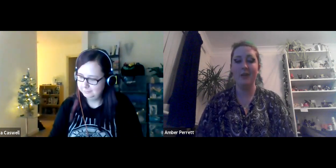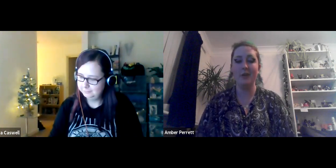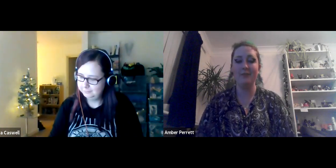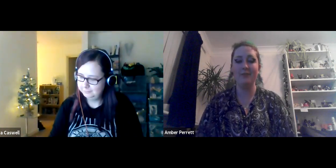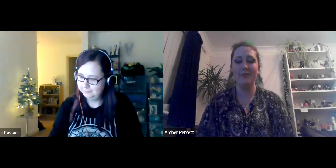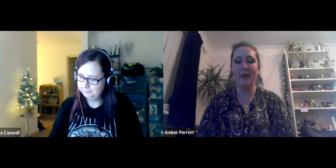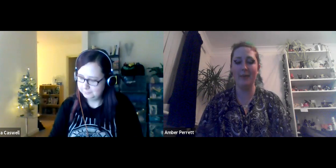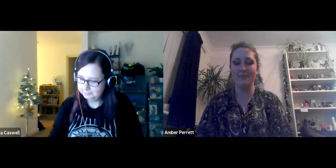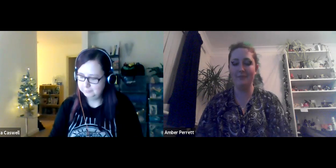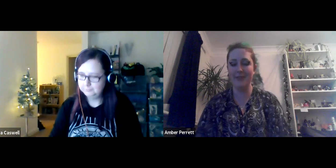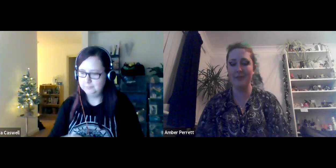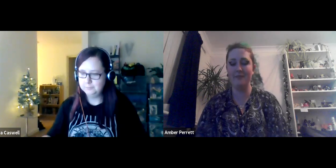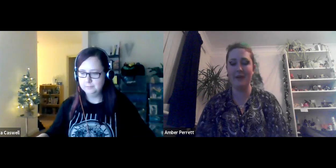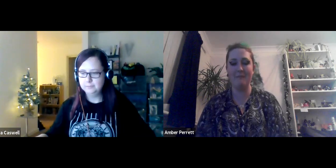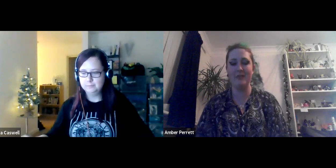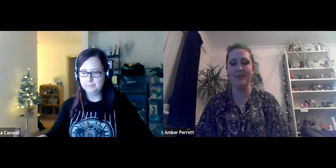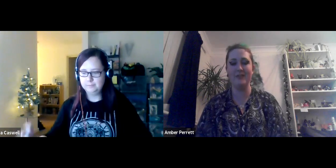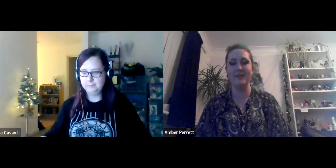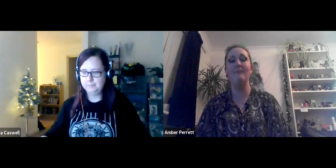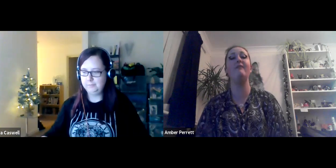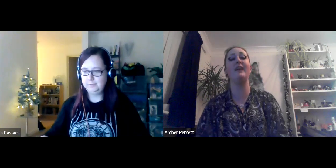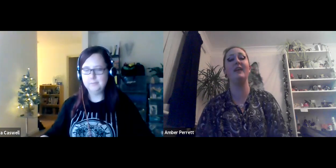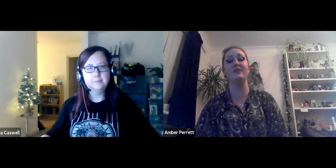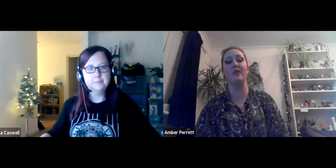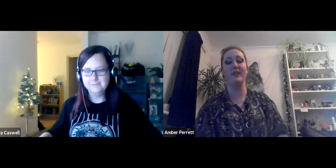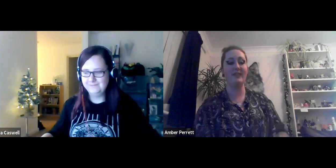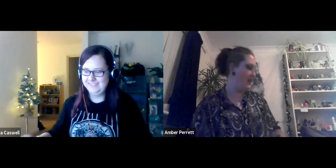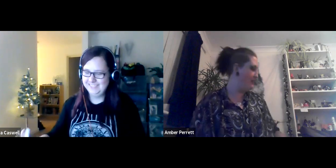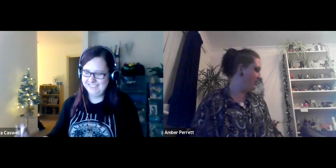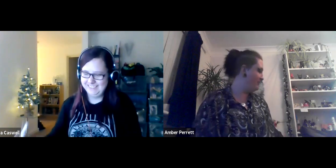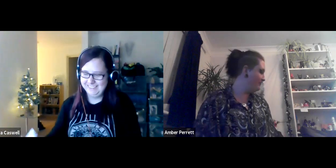Cool. All right, that's all of my emotions. My feelings are on the table.